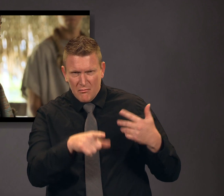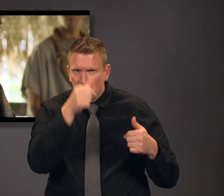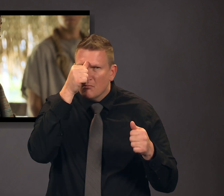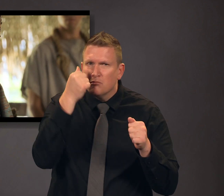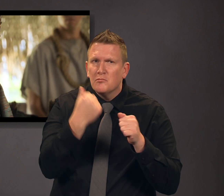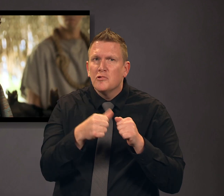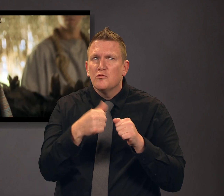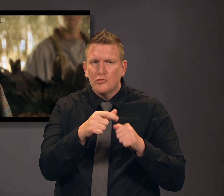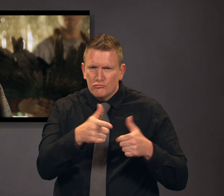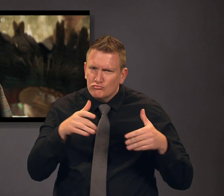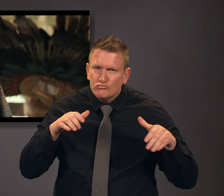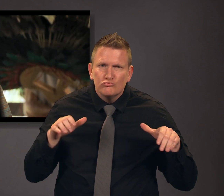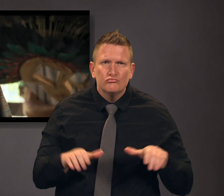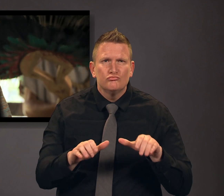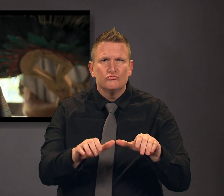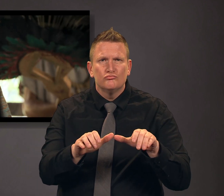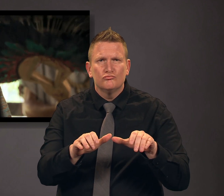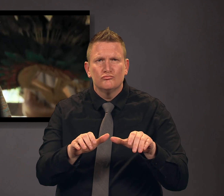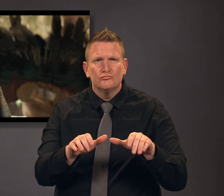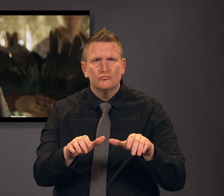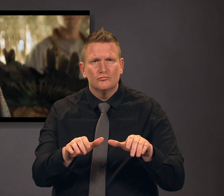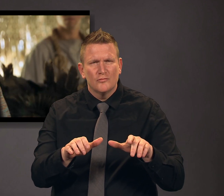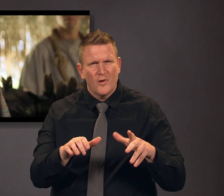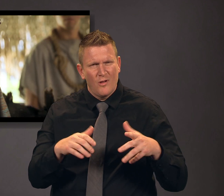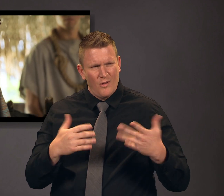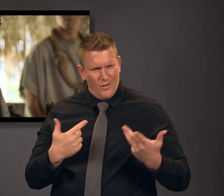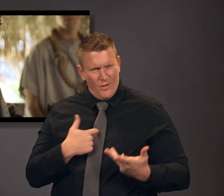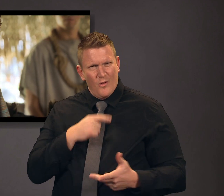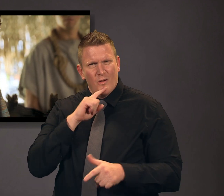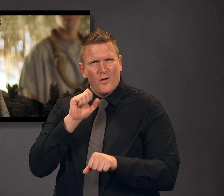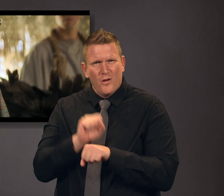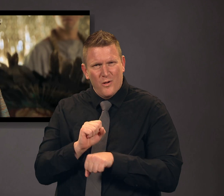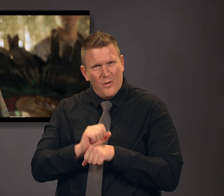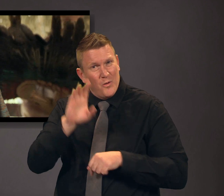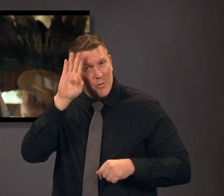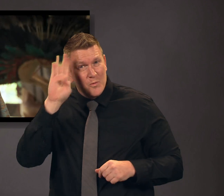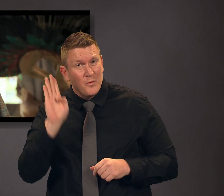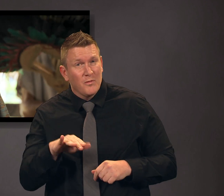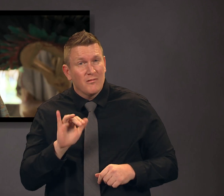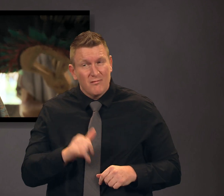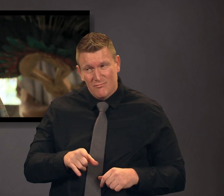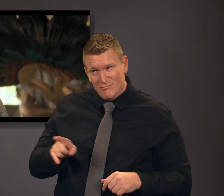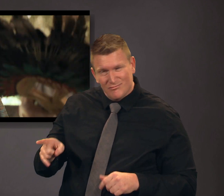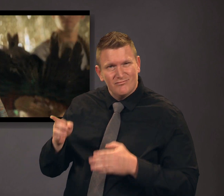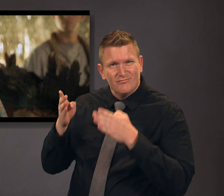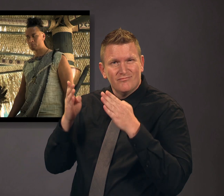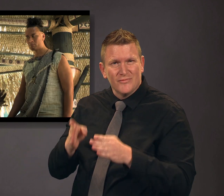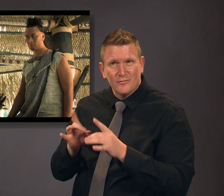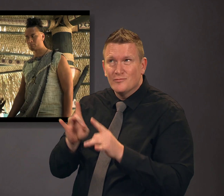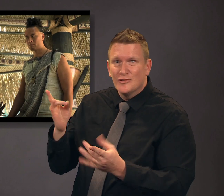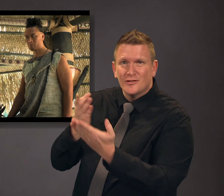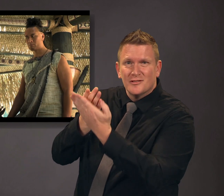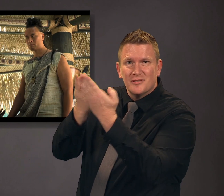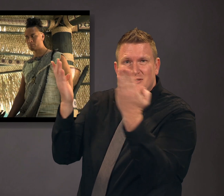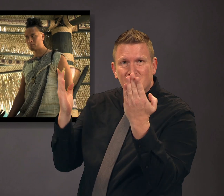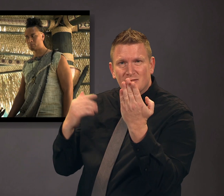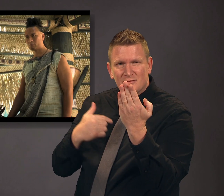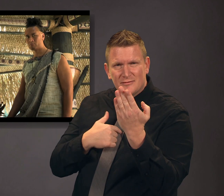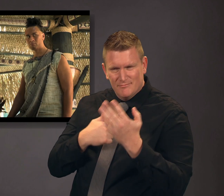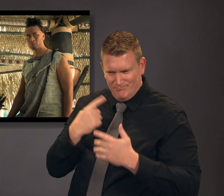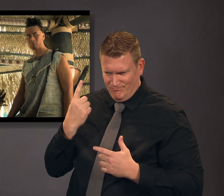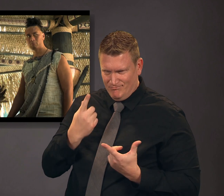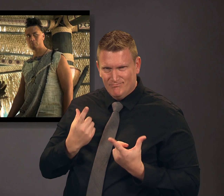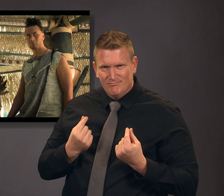Now I surely know that this is the Great Spirit. and I would desire him that he'd come in unto